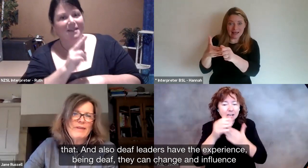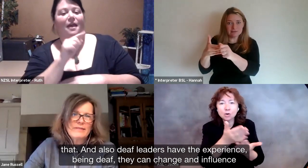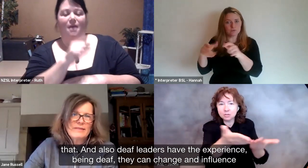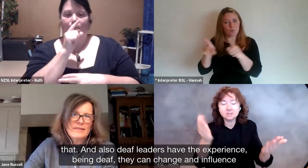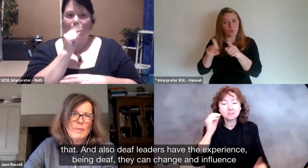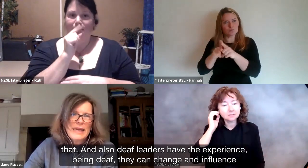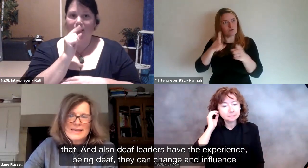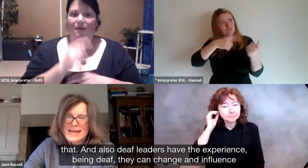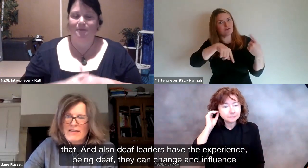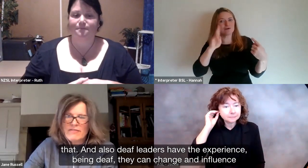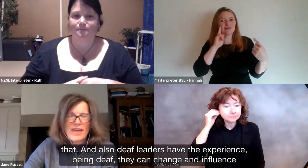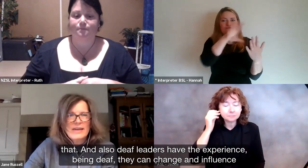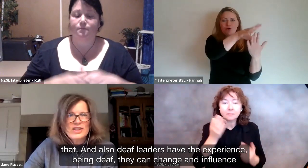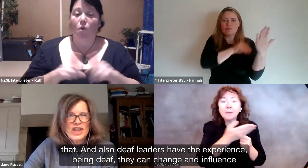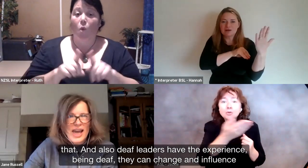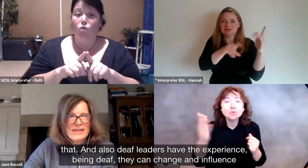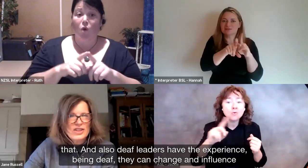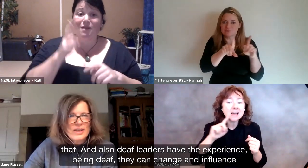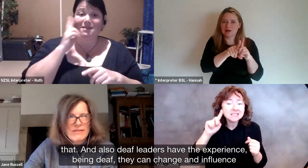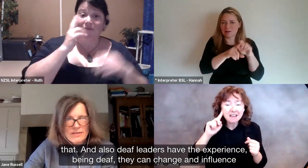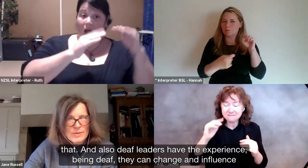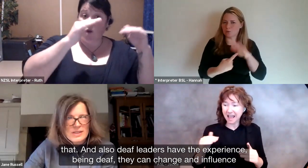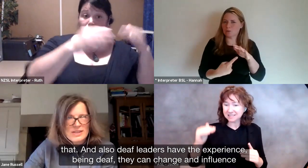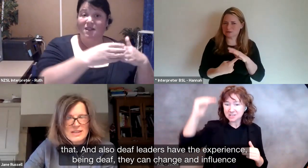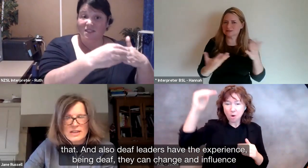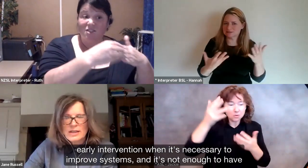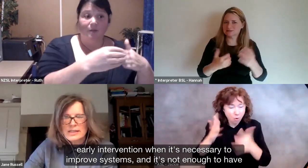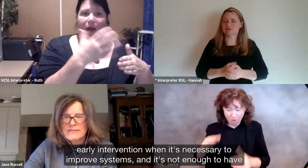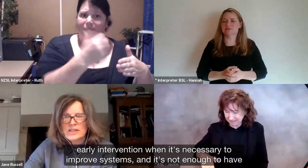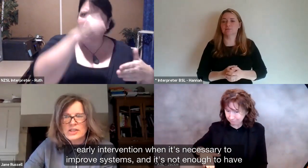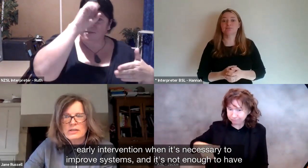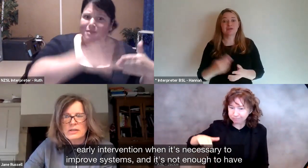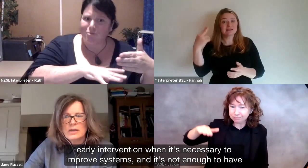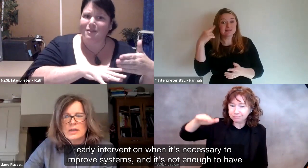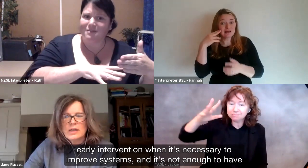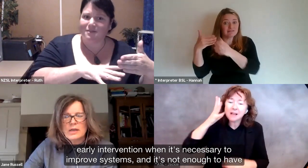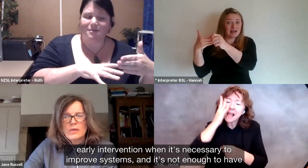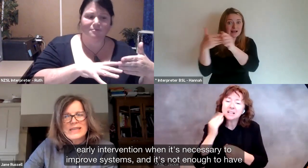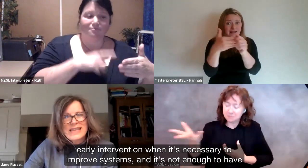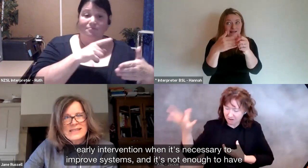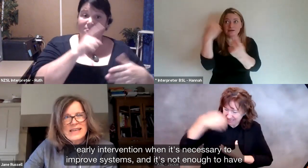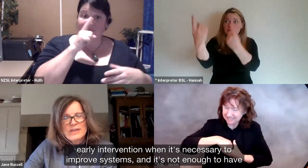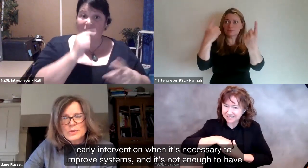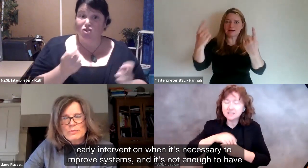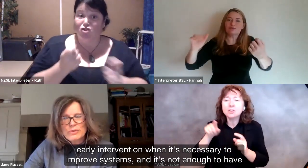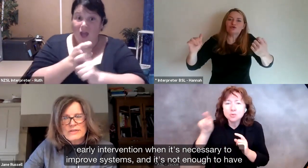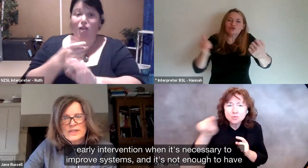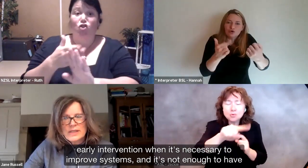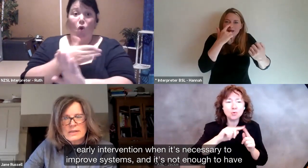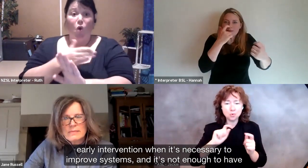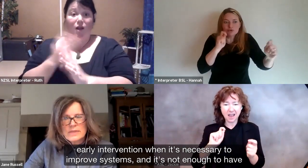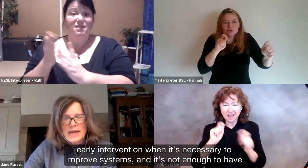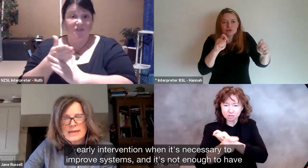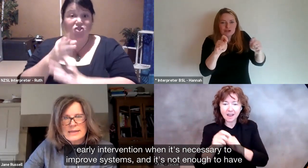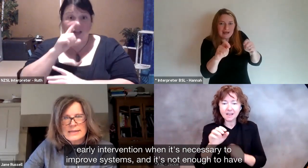the experience, you know, being deaf, they can change and influence early intervention when it's necessary to improve